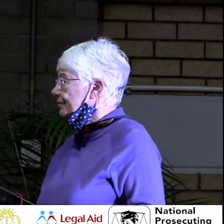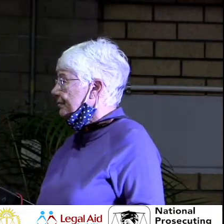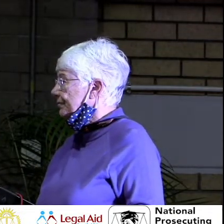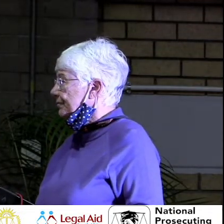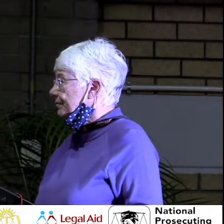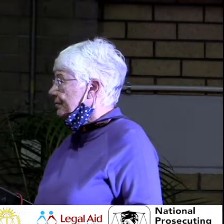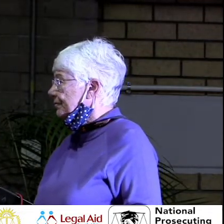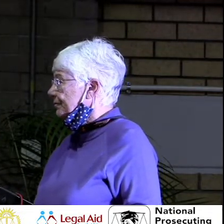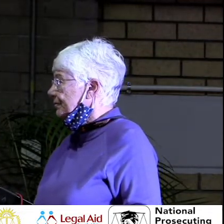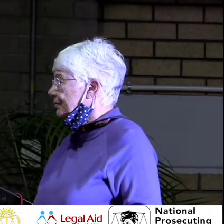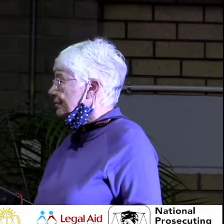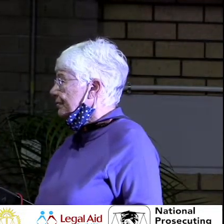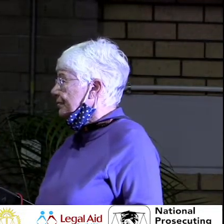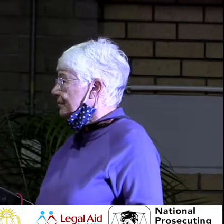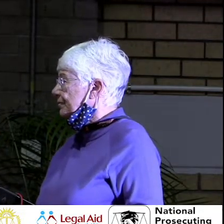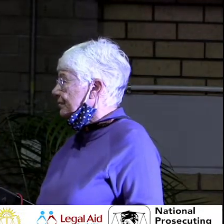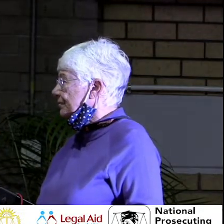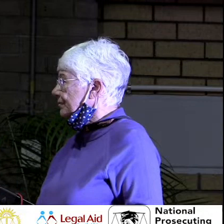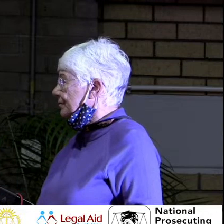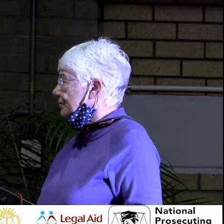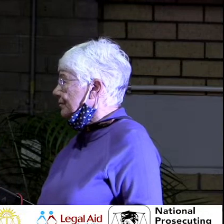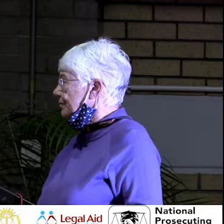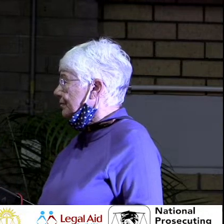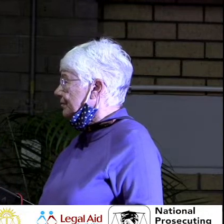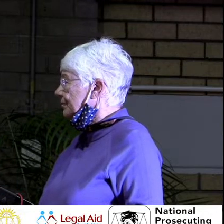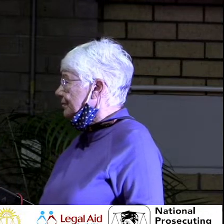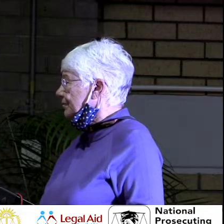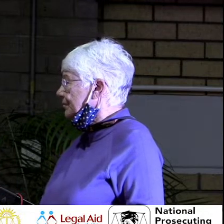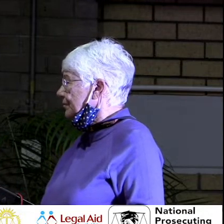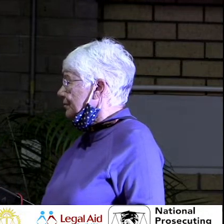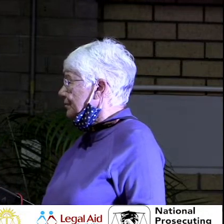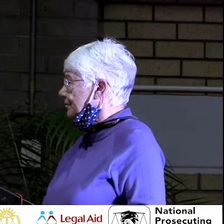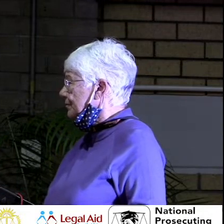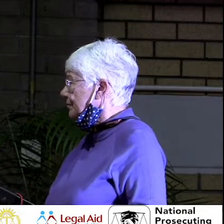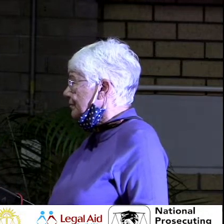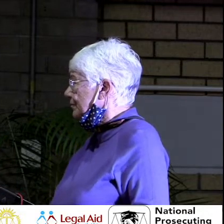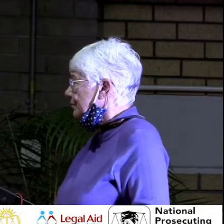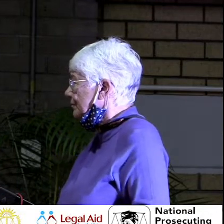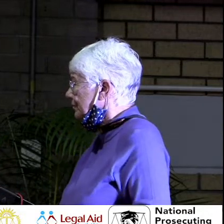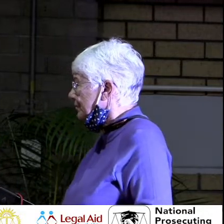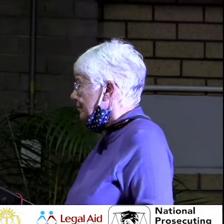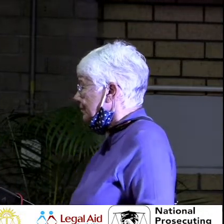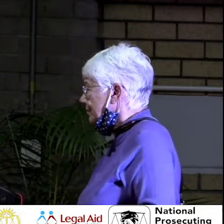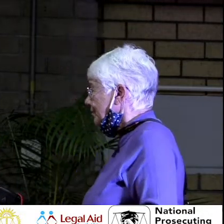of the Department of Justice. That's the man with the money.